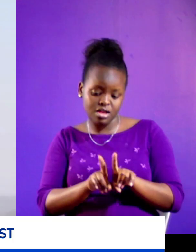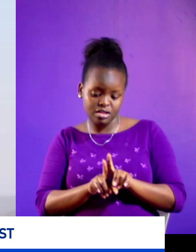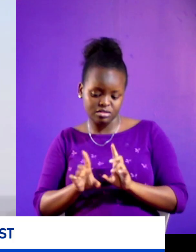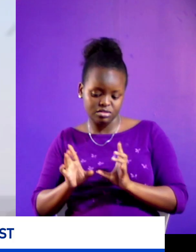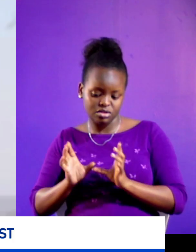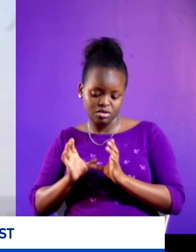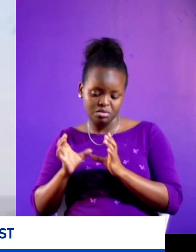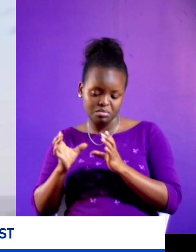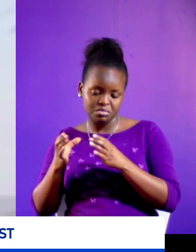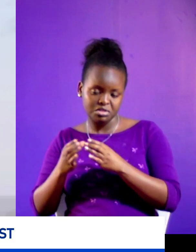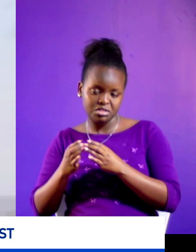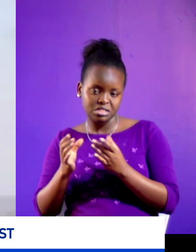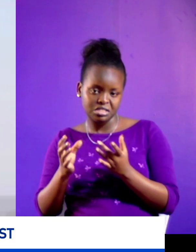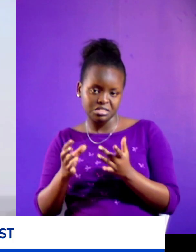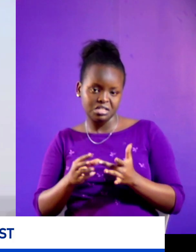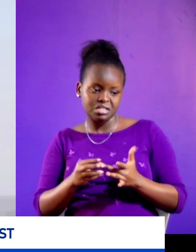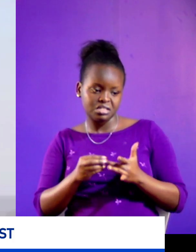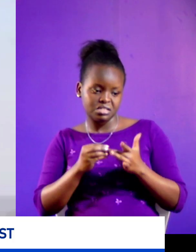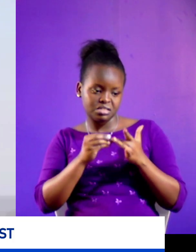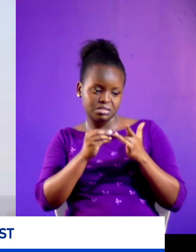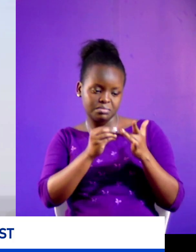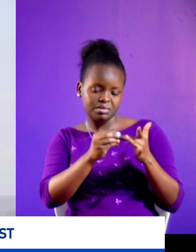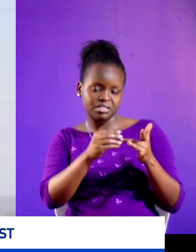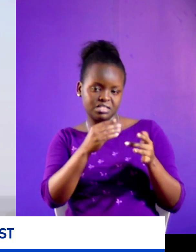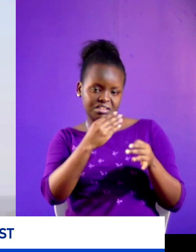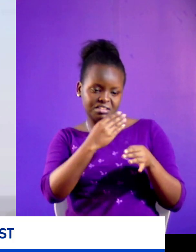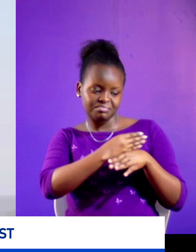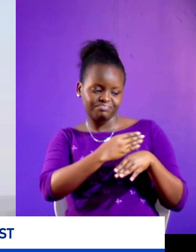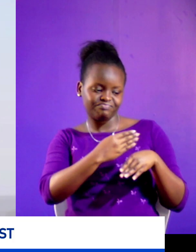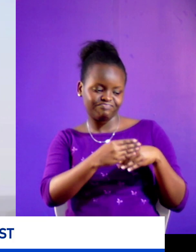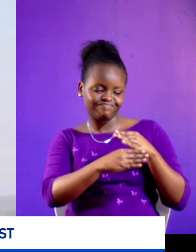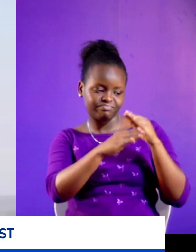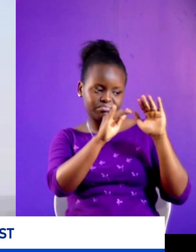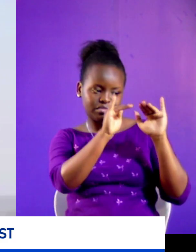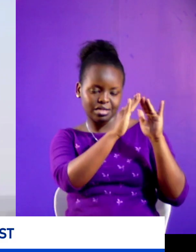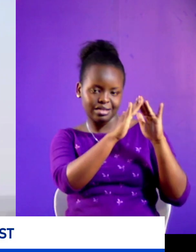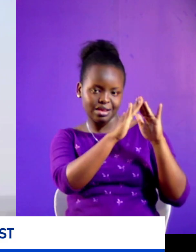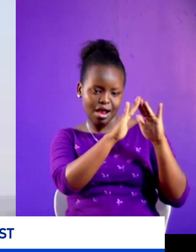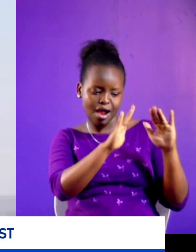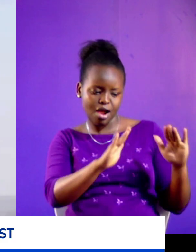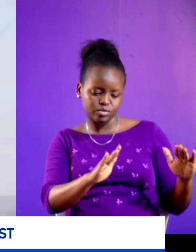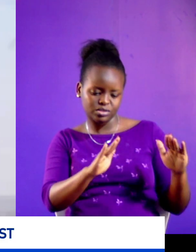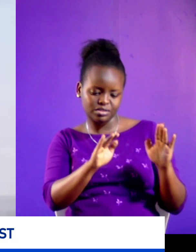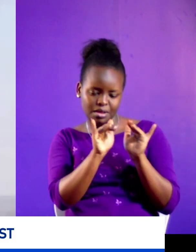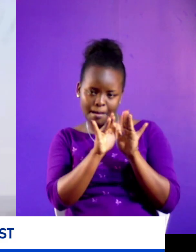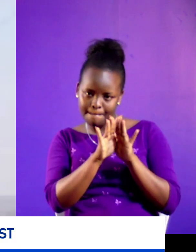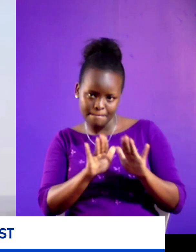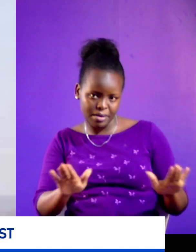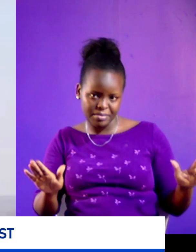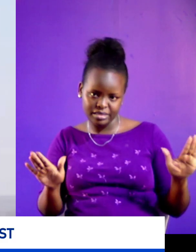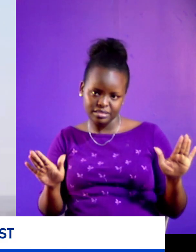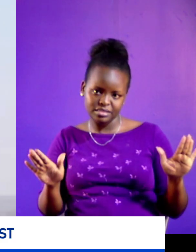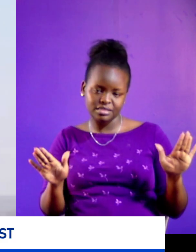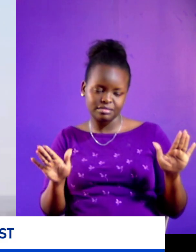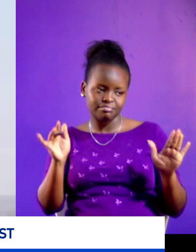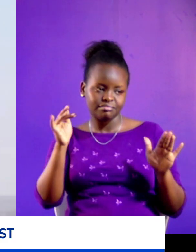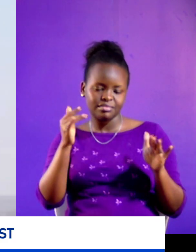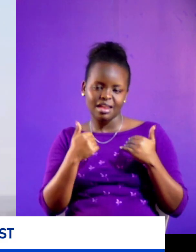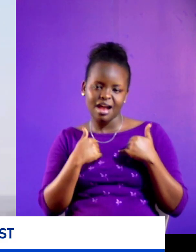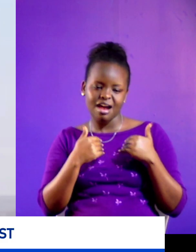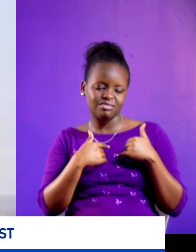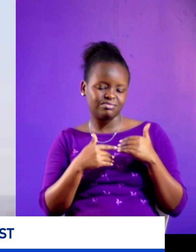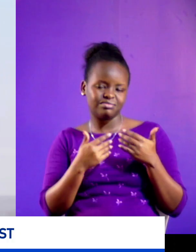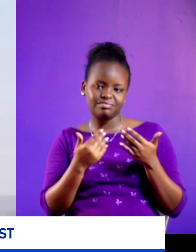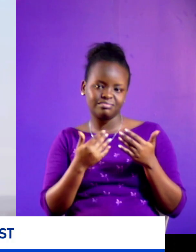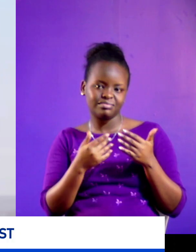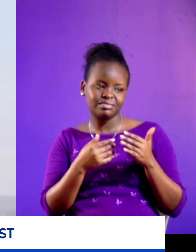Kuendelea kama jamii, especially kujenga hata nyumba permanent ama kuwa na kibali kwa maendeleo, kwa sababu sasa